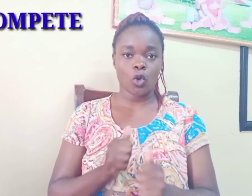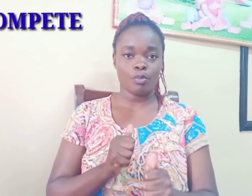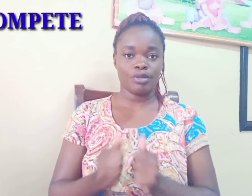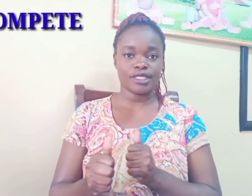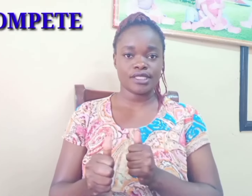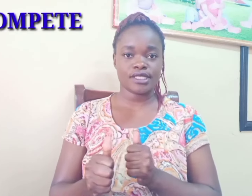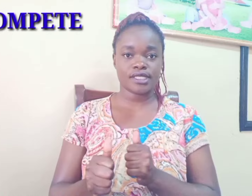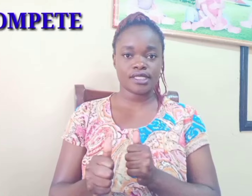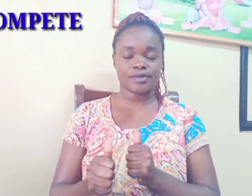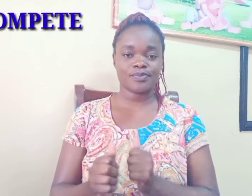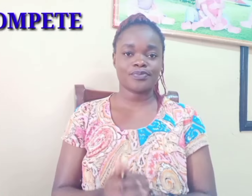Compete.